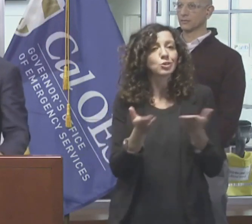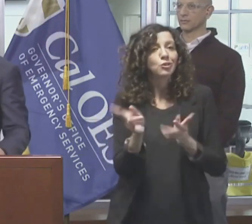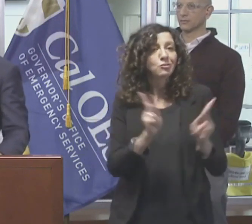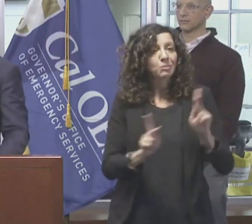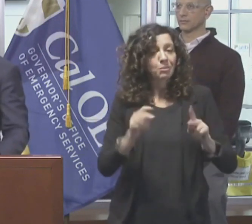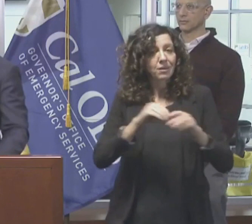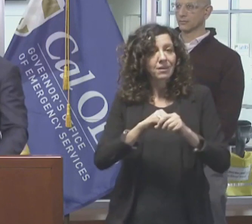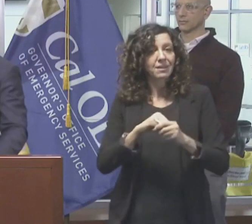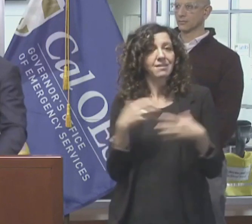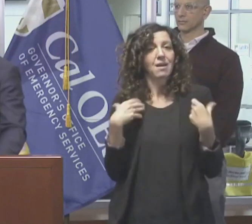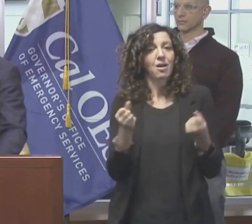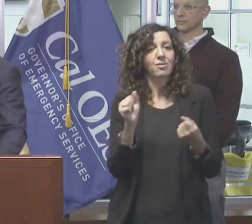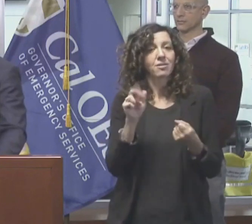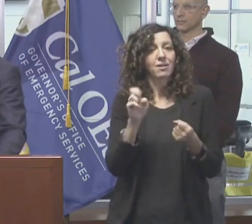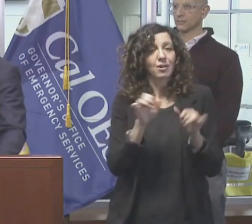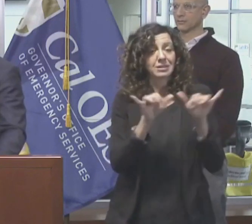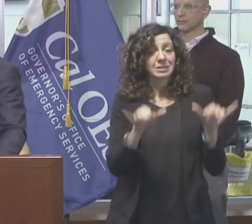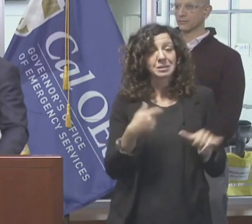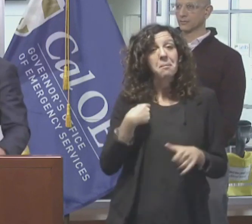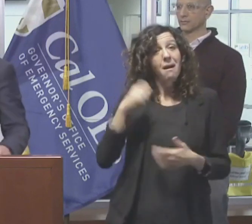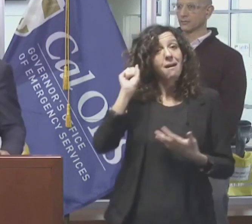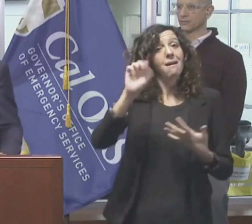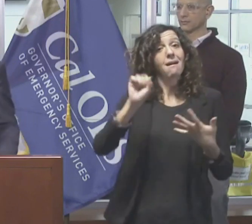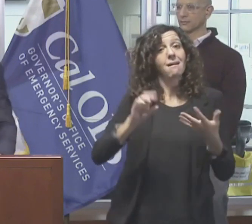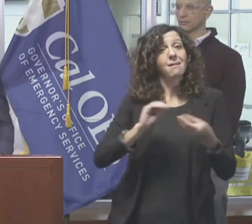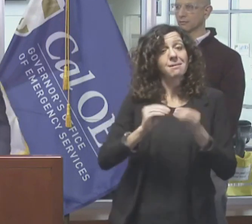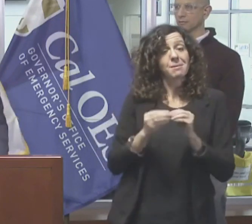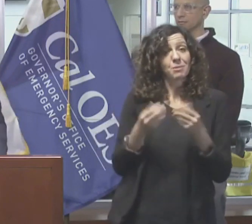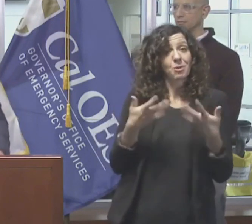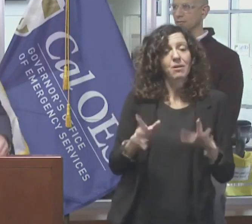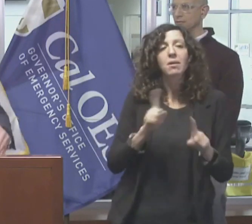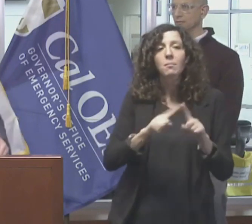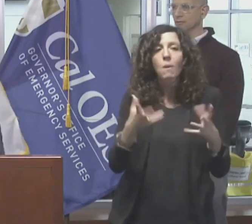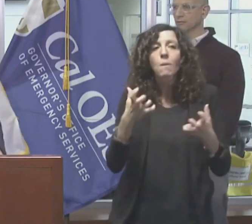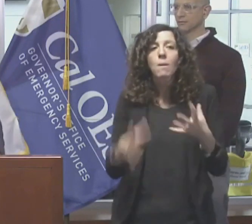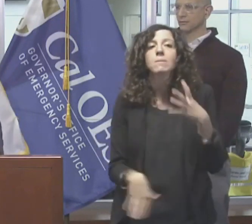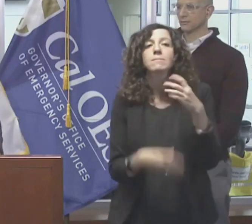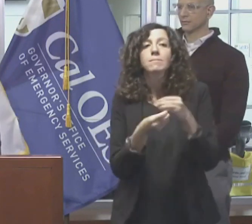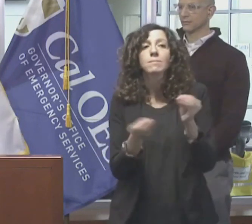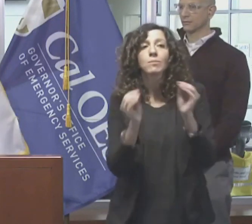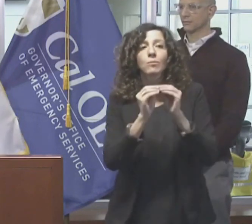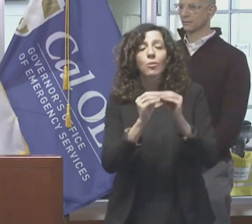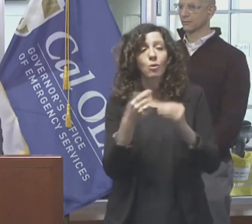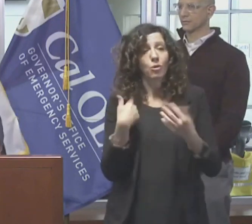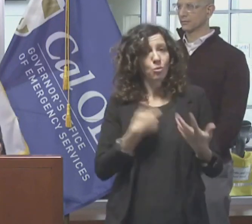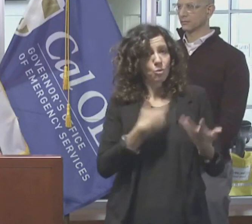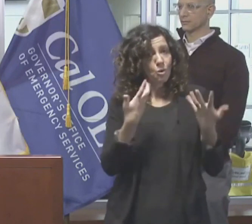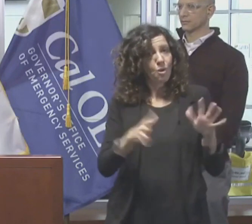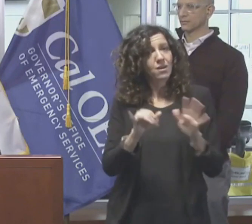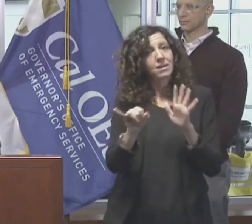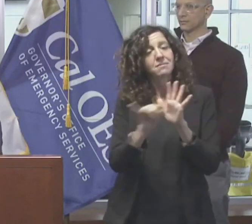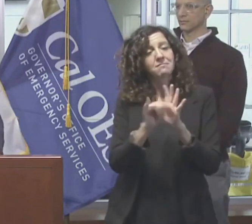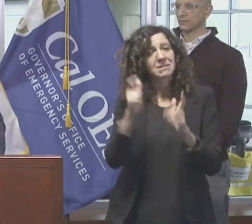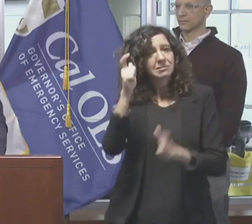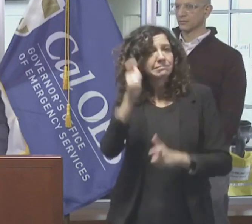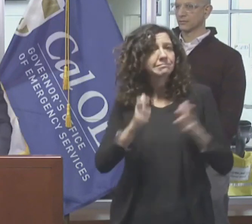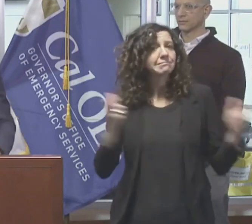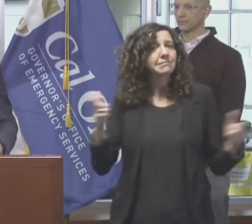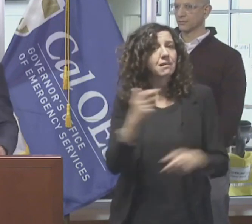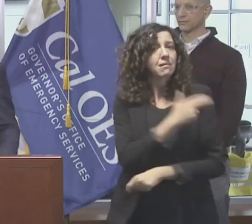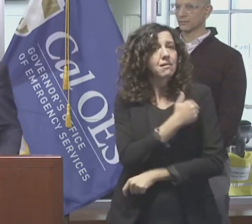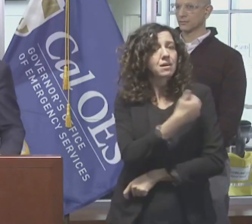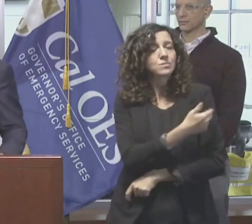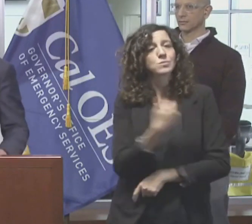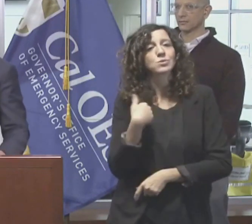beyond the numbers I just laid out. We have already identified some very large hospitals that we can bring online